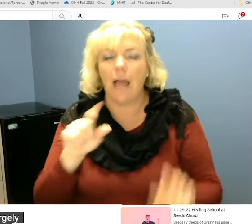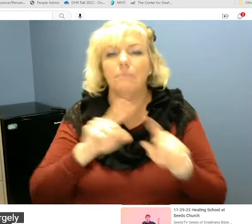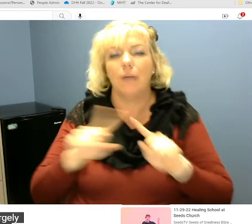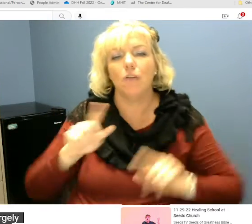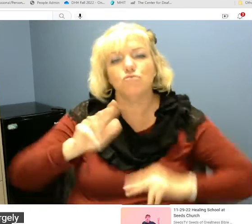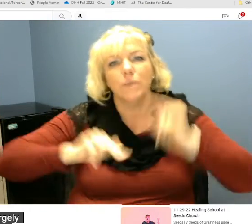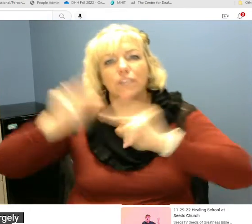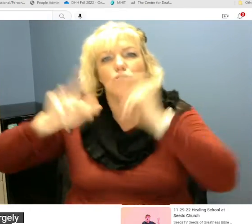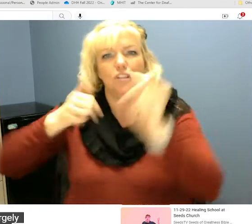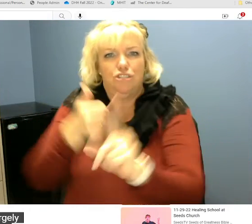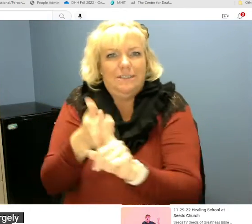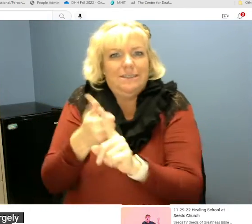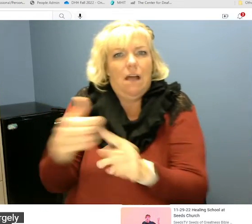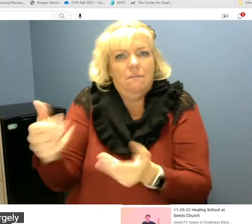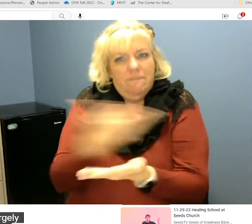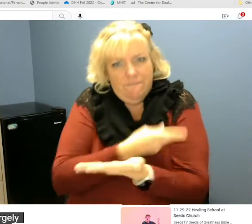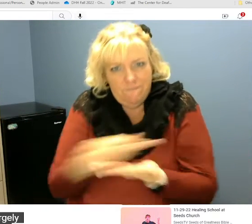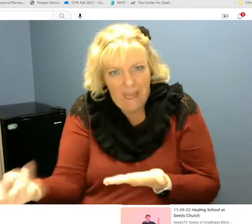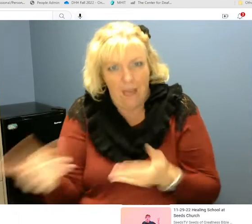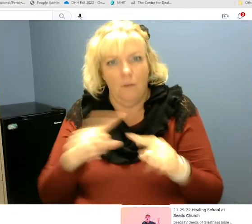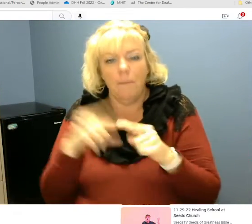but those are the